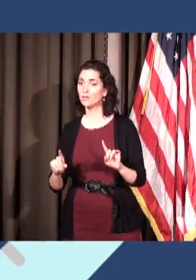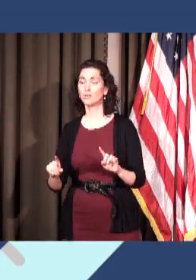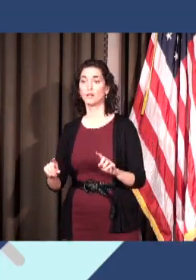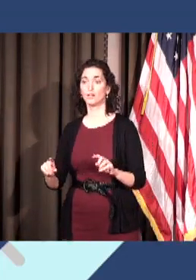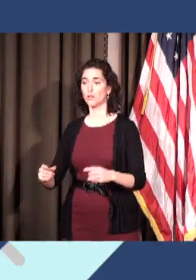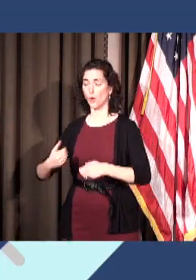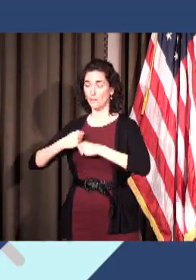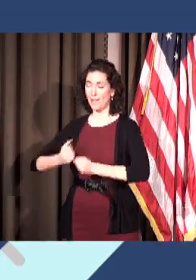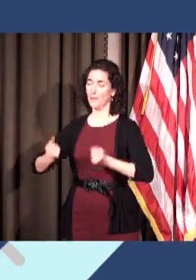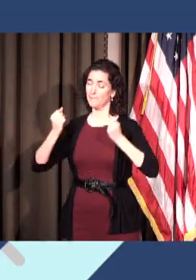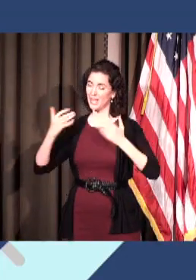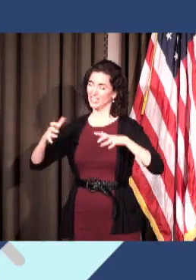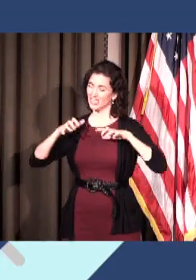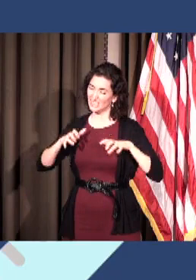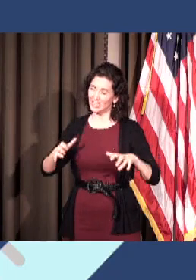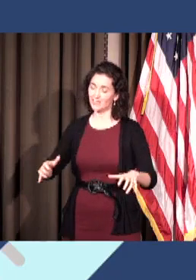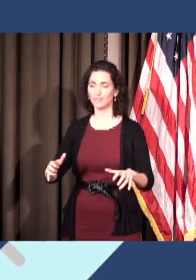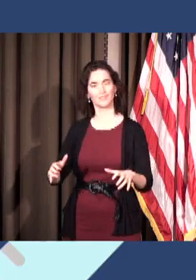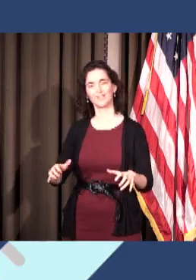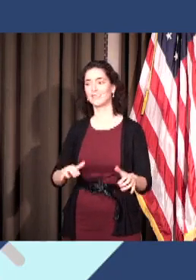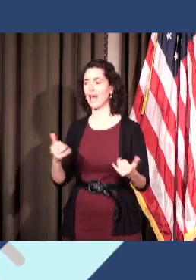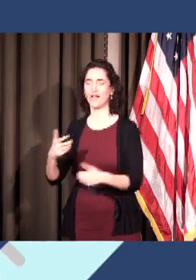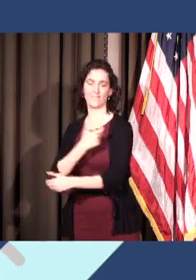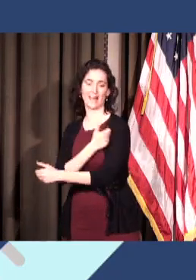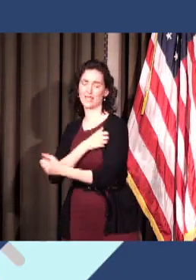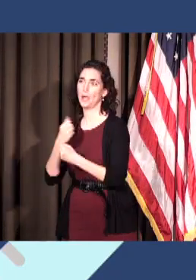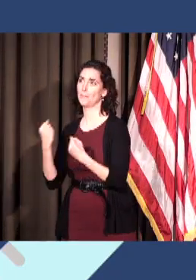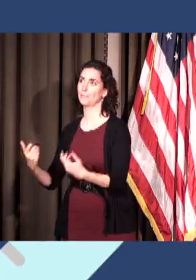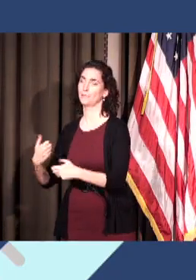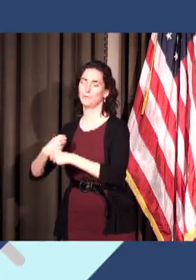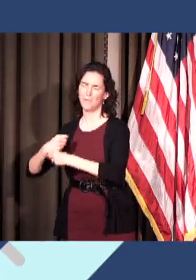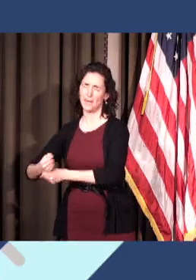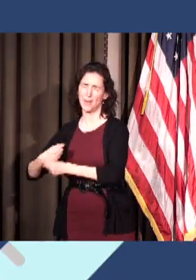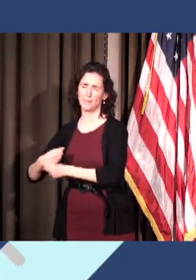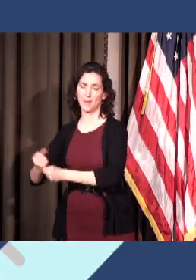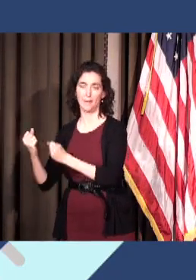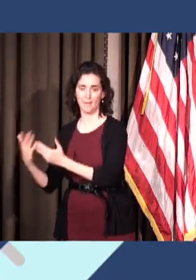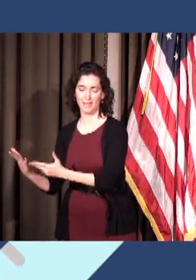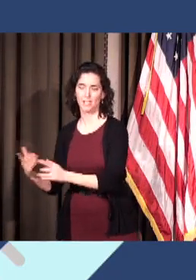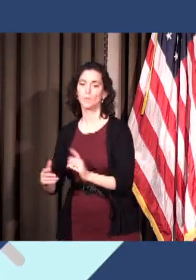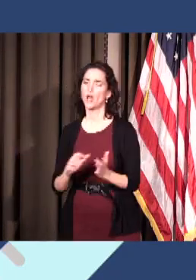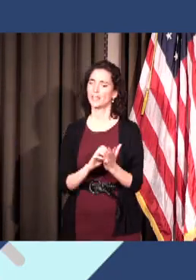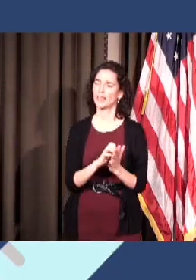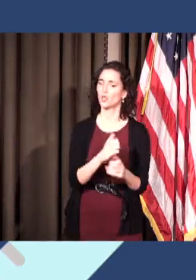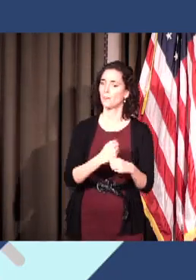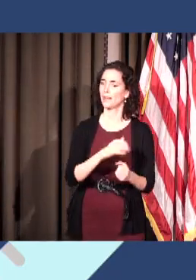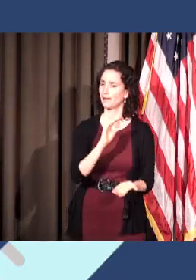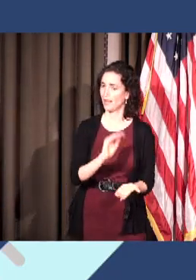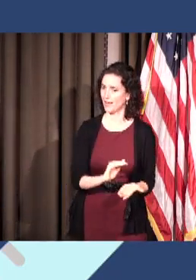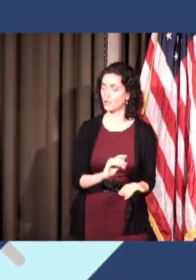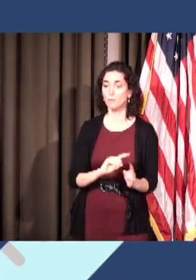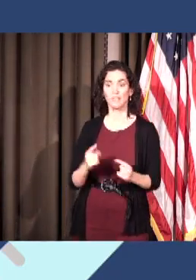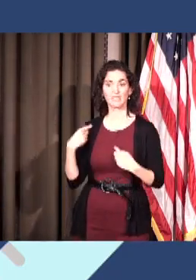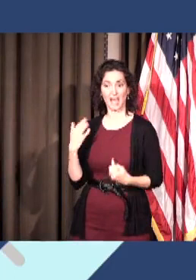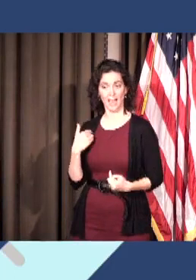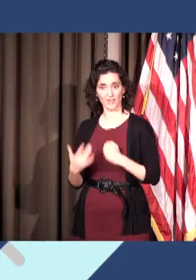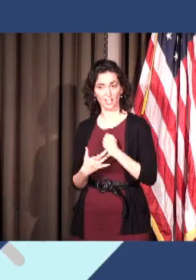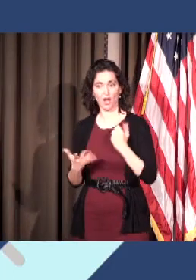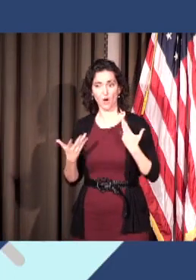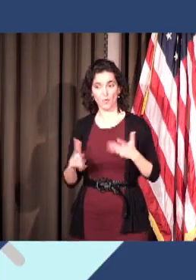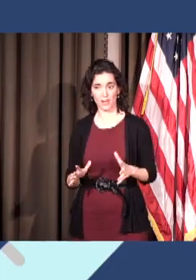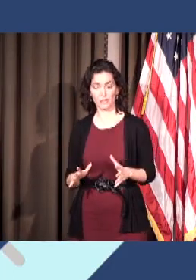at the volume that we're going to need to produce these vaccines. But the technology has been there. In fact, there was